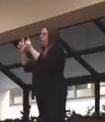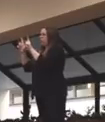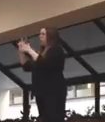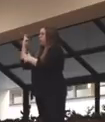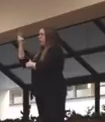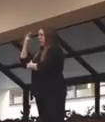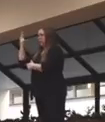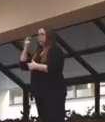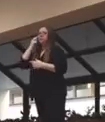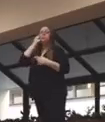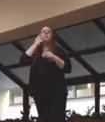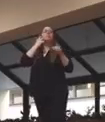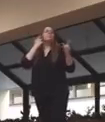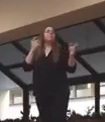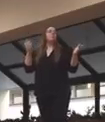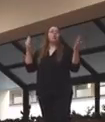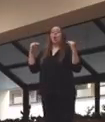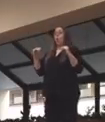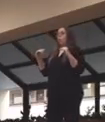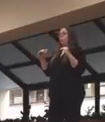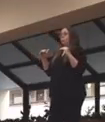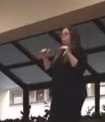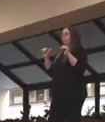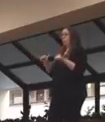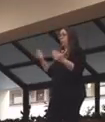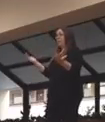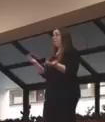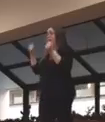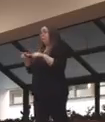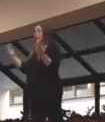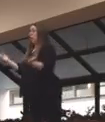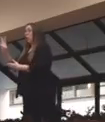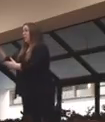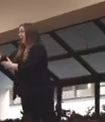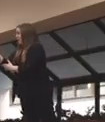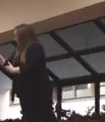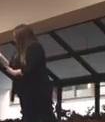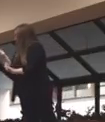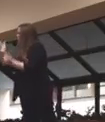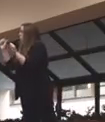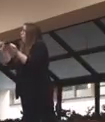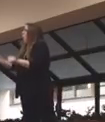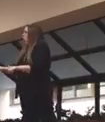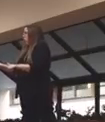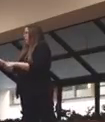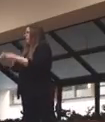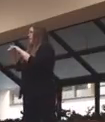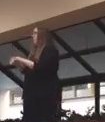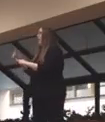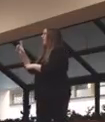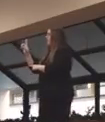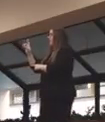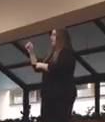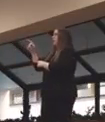and have been using it for their licensing purposes. So could that happen in the state of Wisconsin? Yes, it